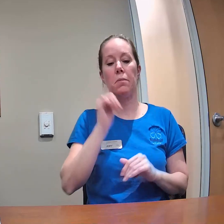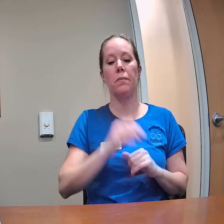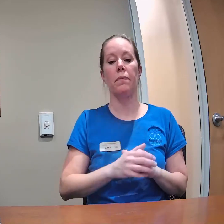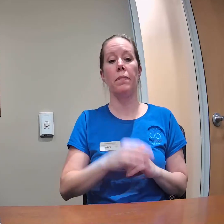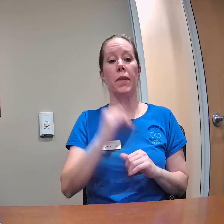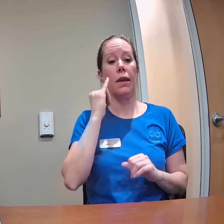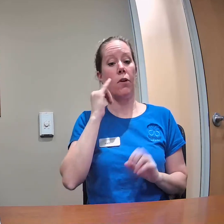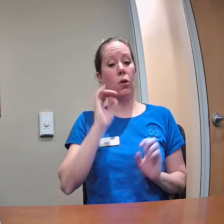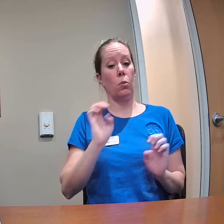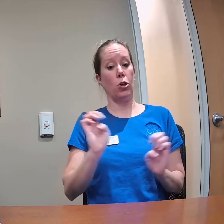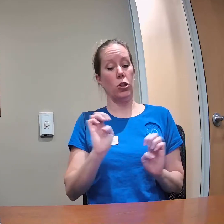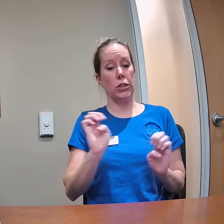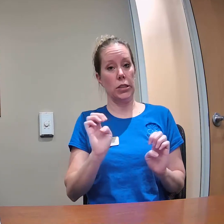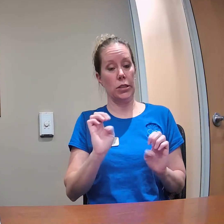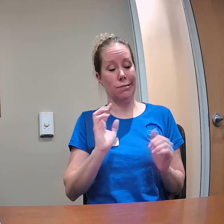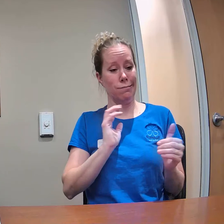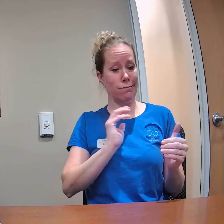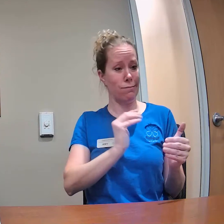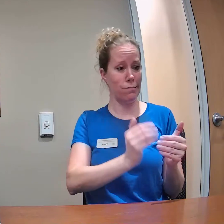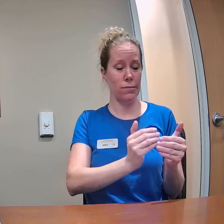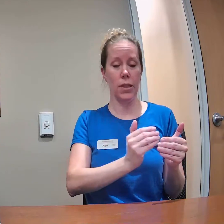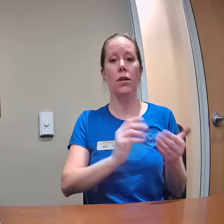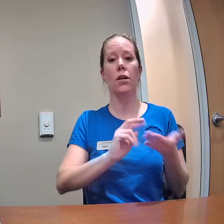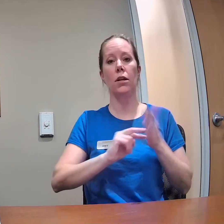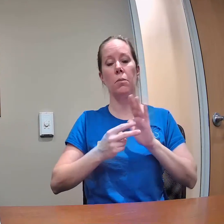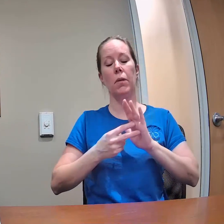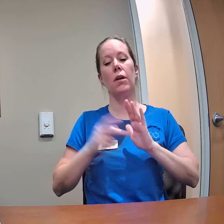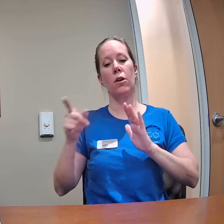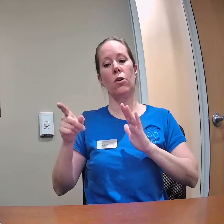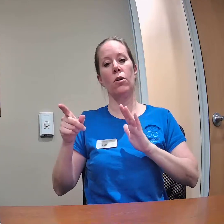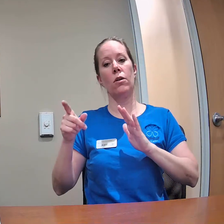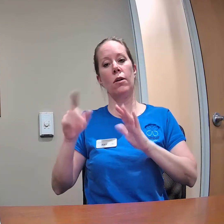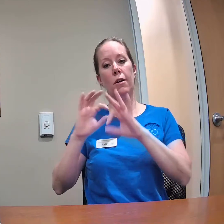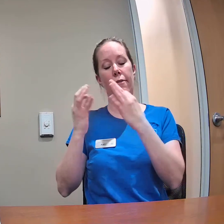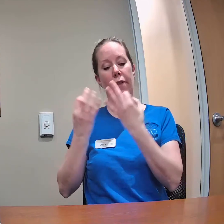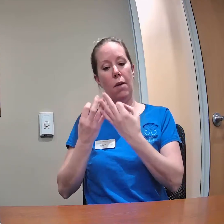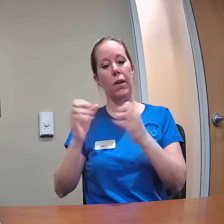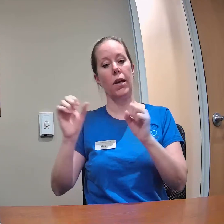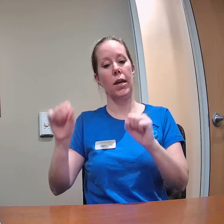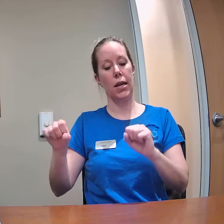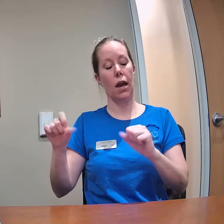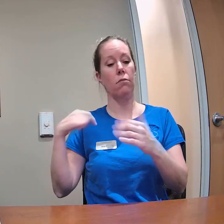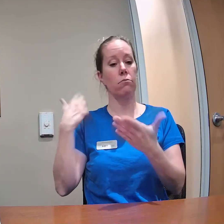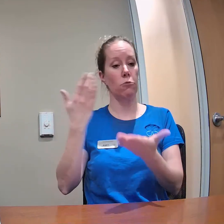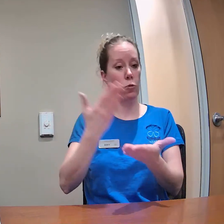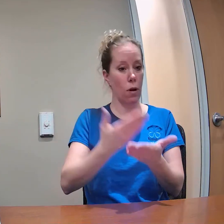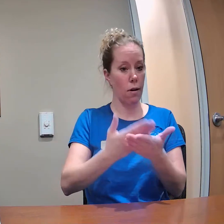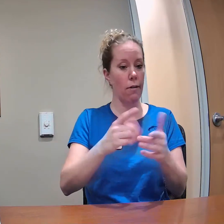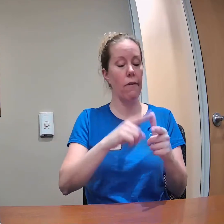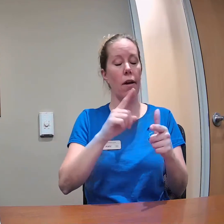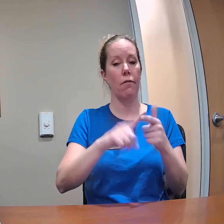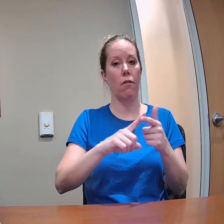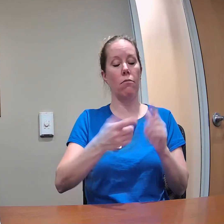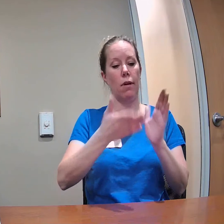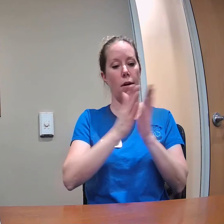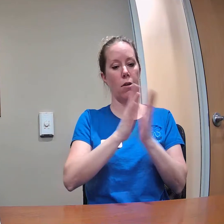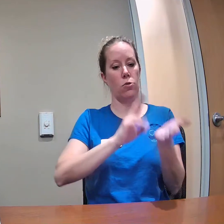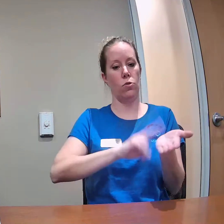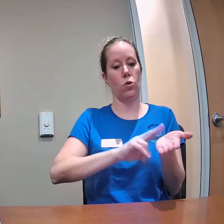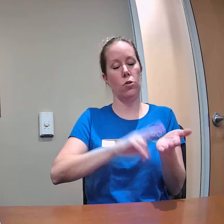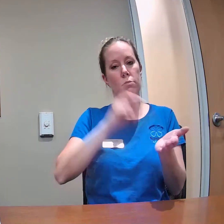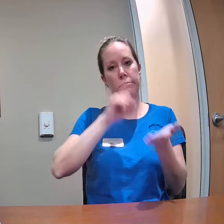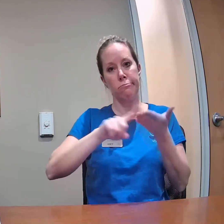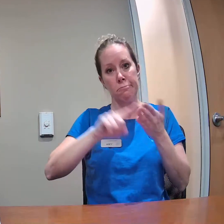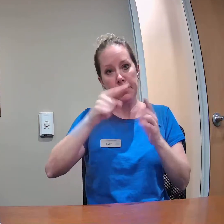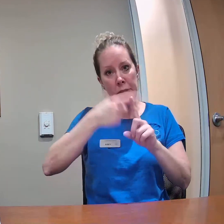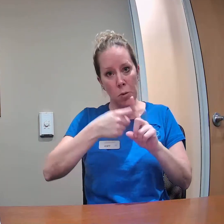the registered nursing staff to request a nurse to actively screen them upon entry when the requested time to visit